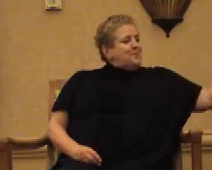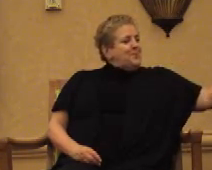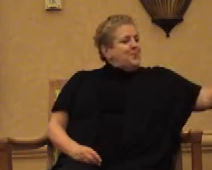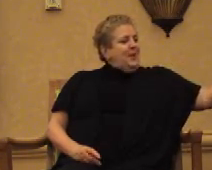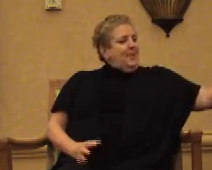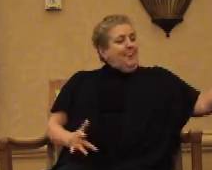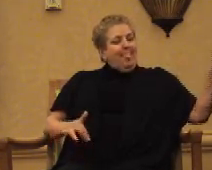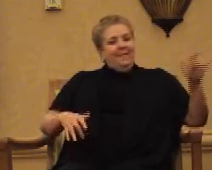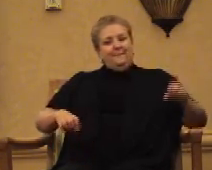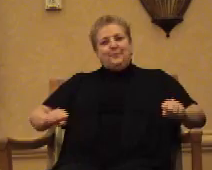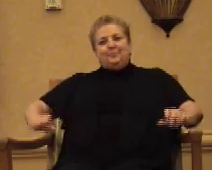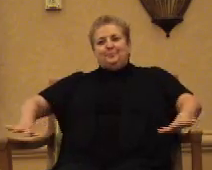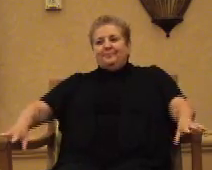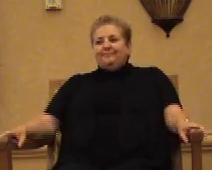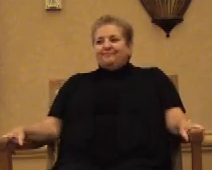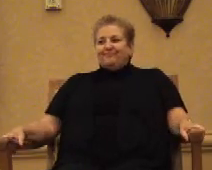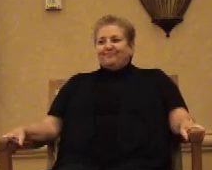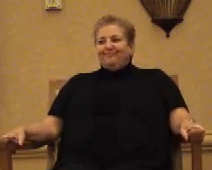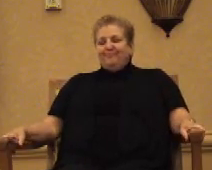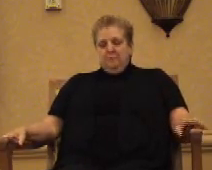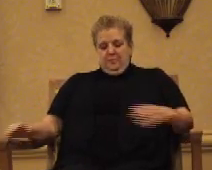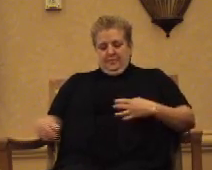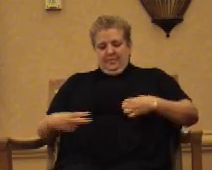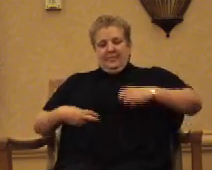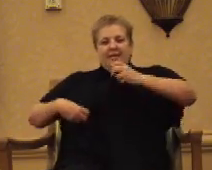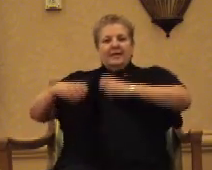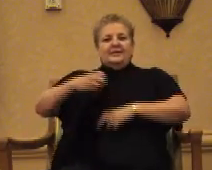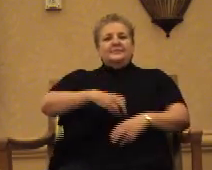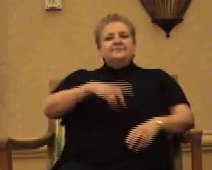And lately it's the last